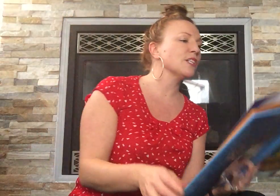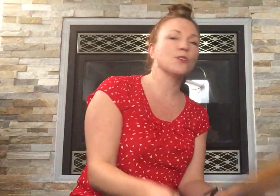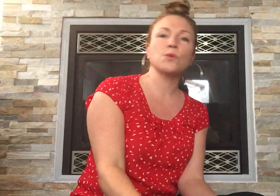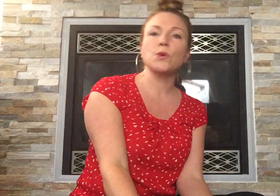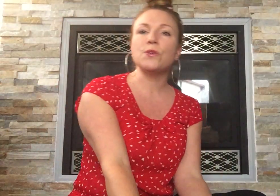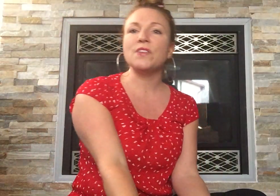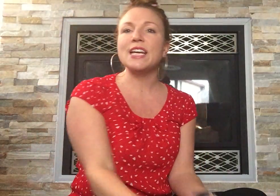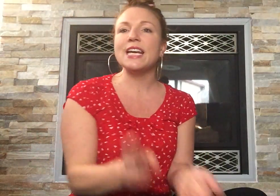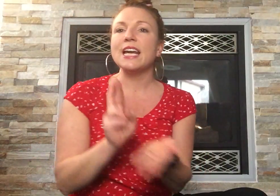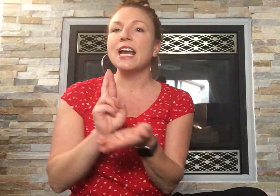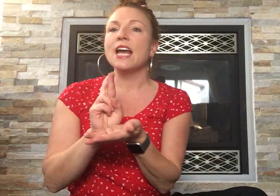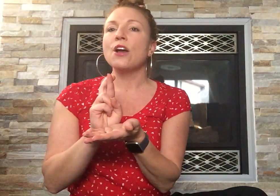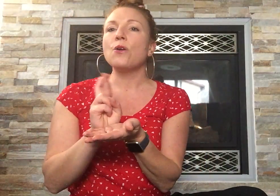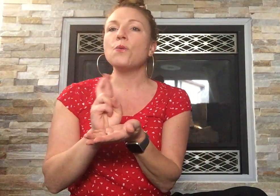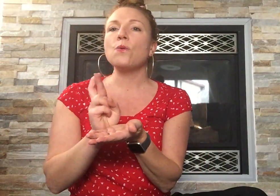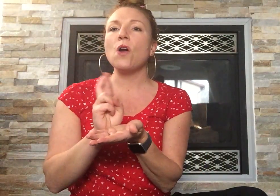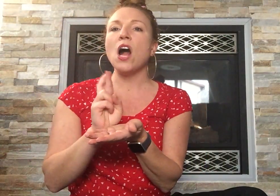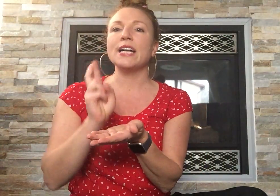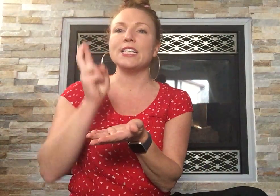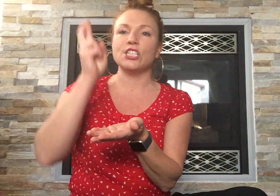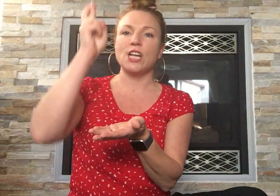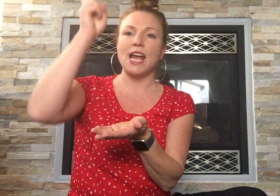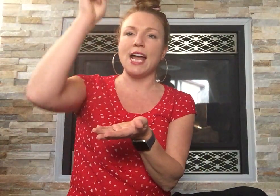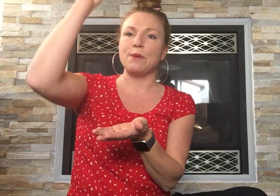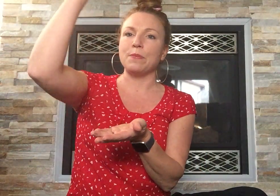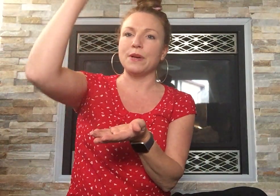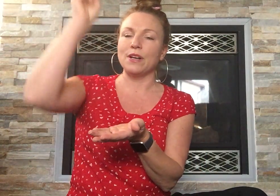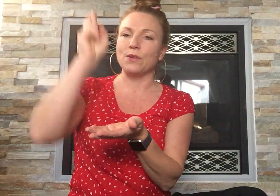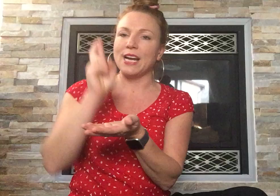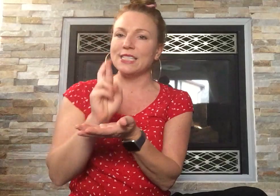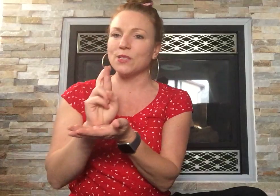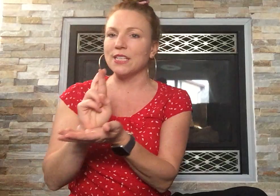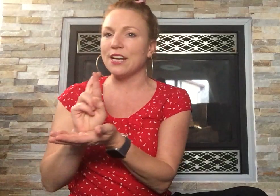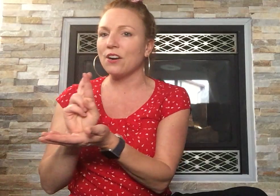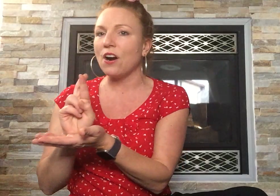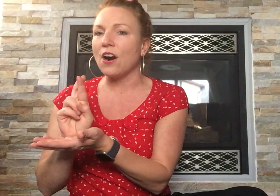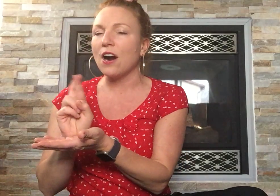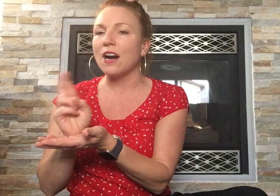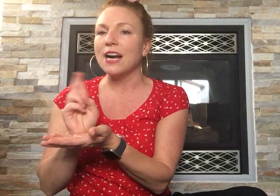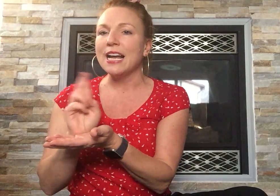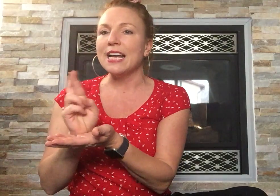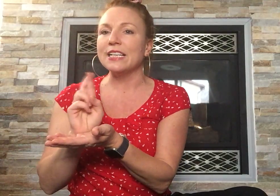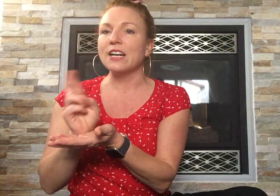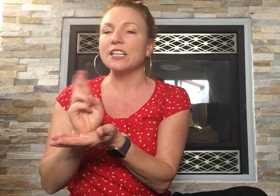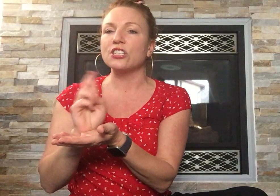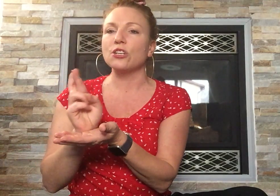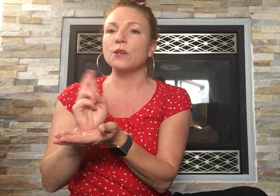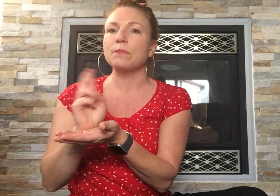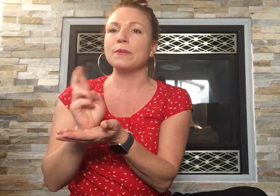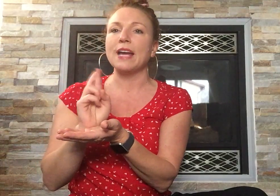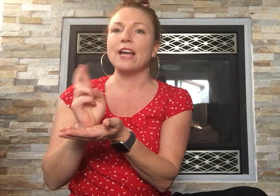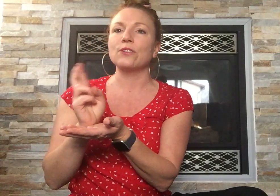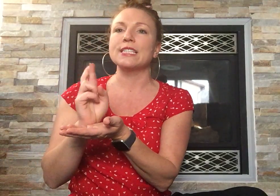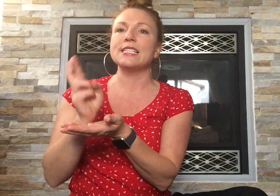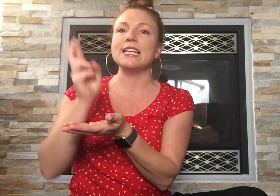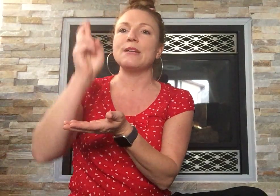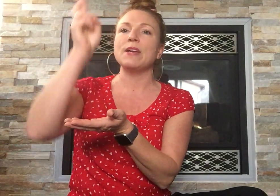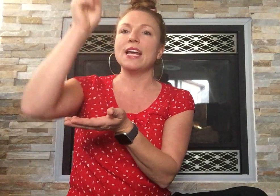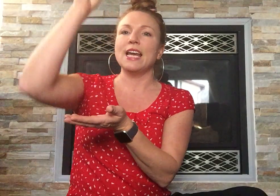a groovy rocket ship. Okay, so the letter R, and you kind of show it gathering steam, and